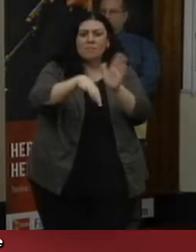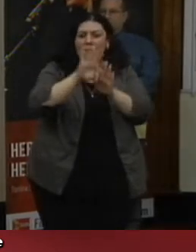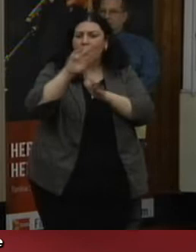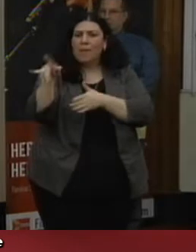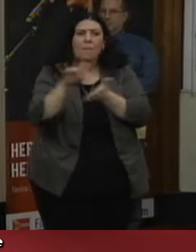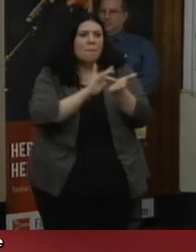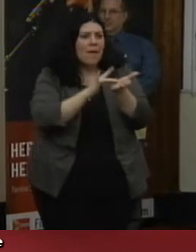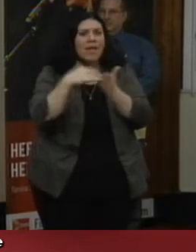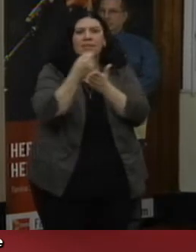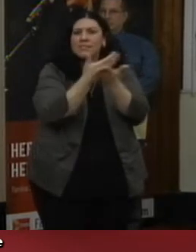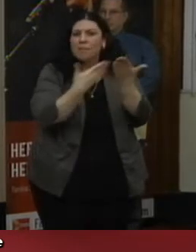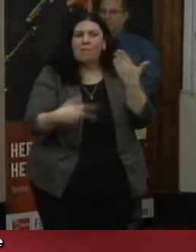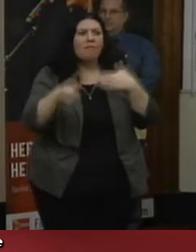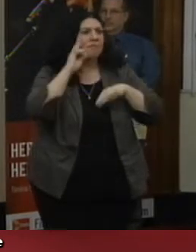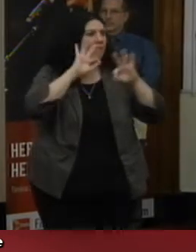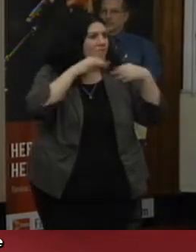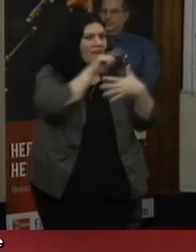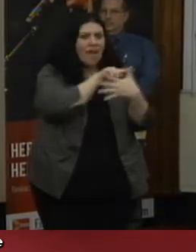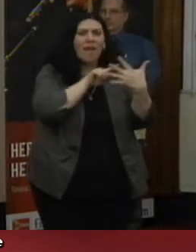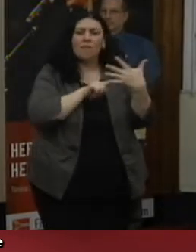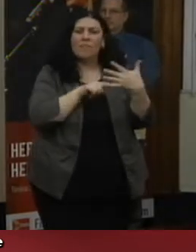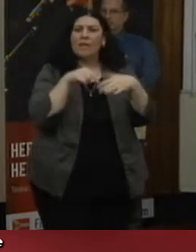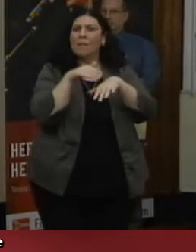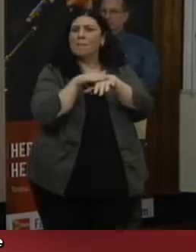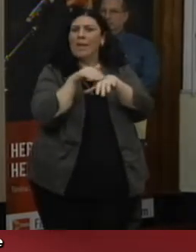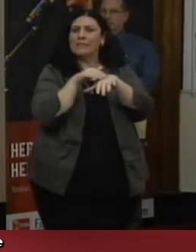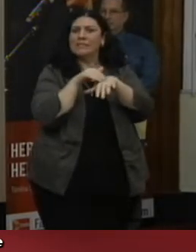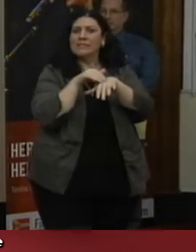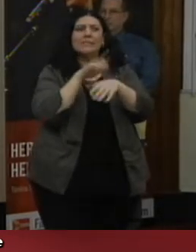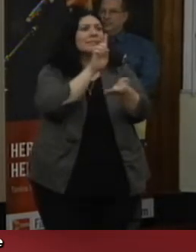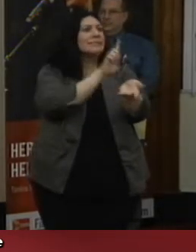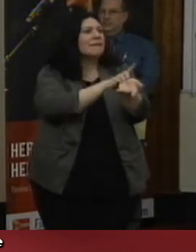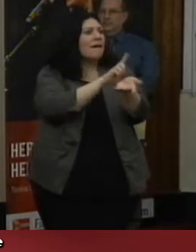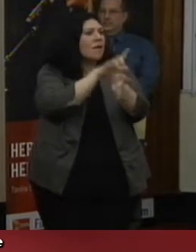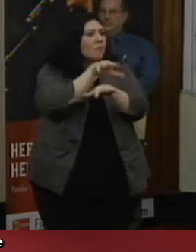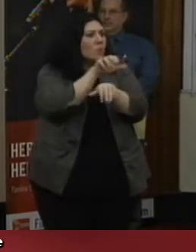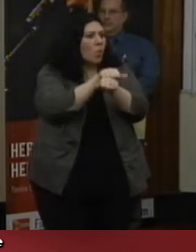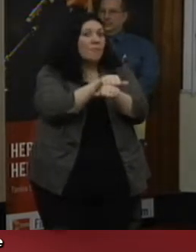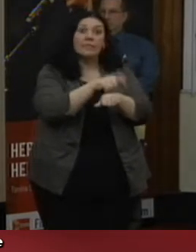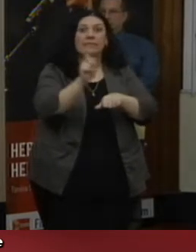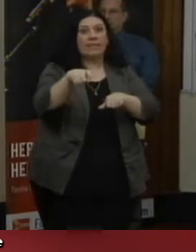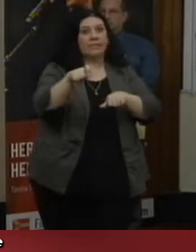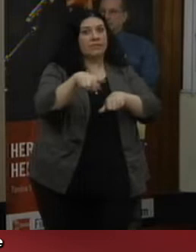get supplies for your family, pets, go to the doctor.